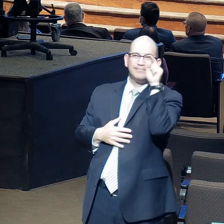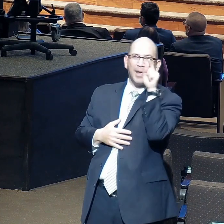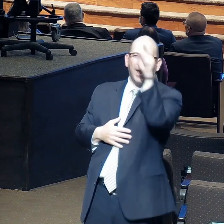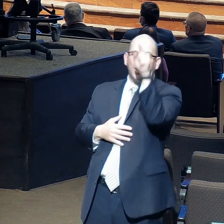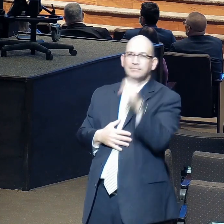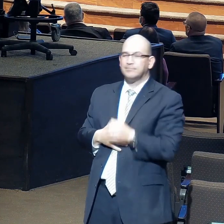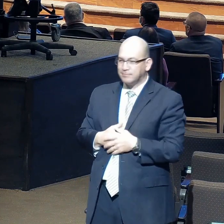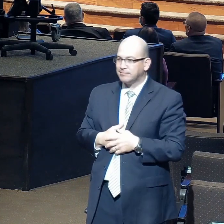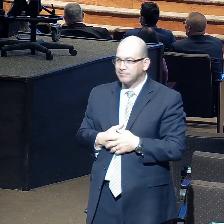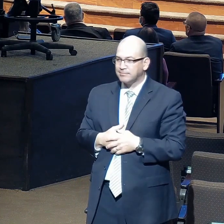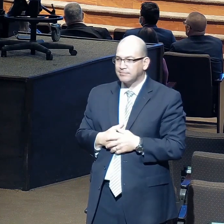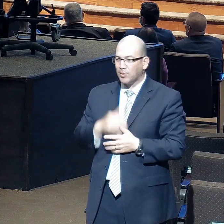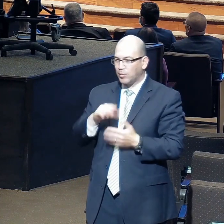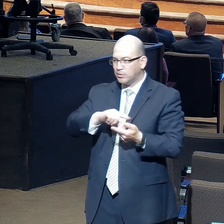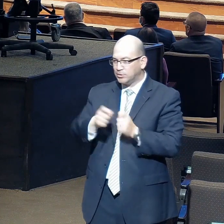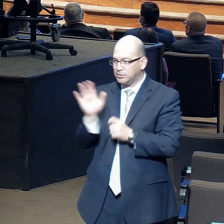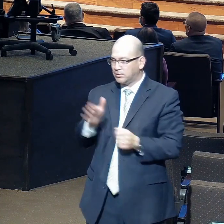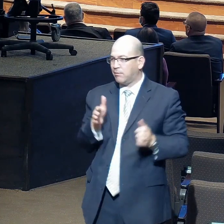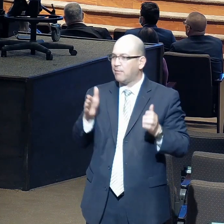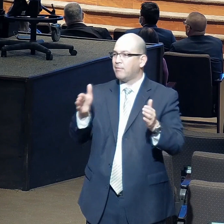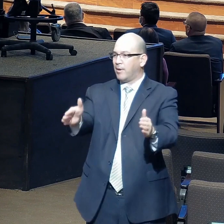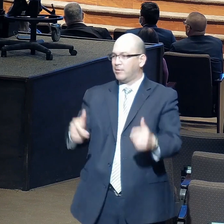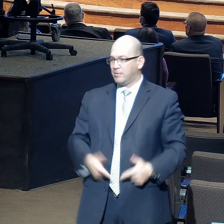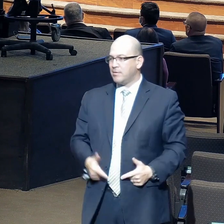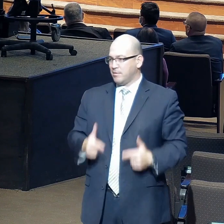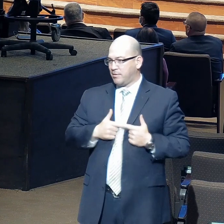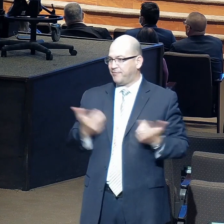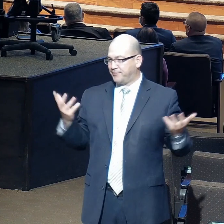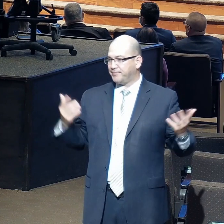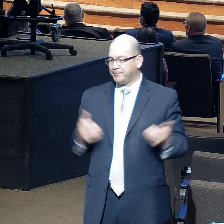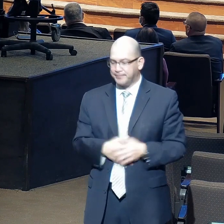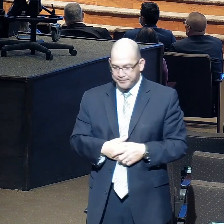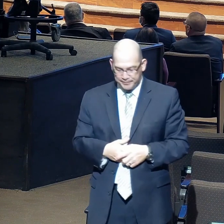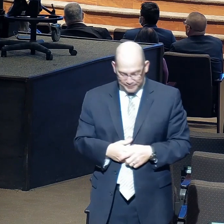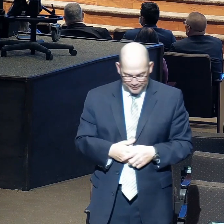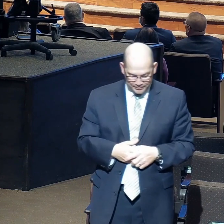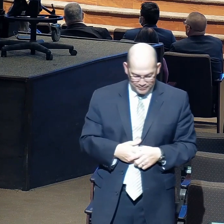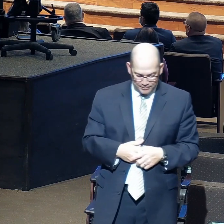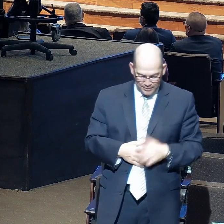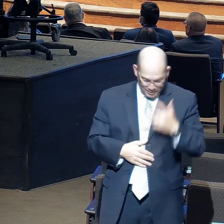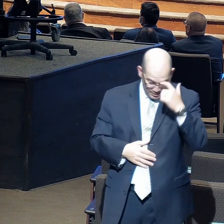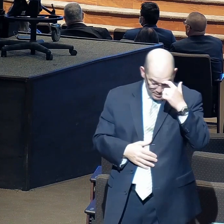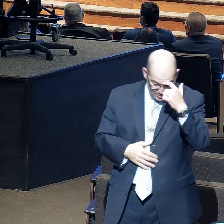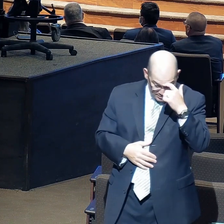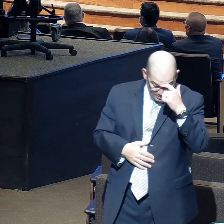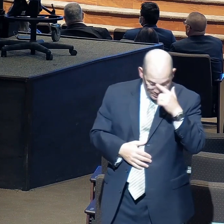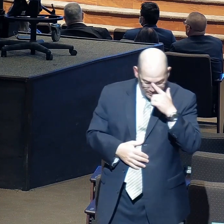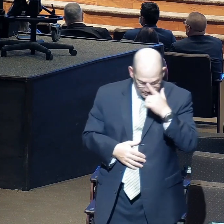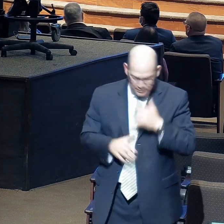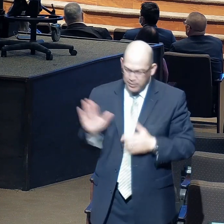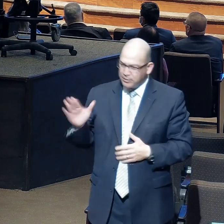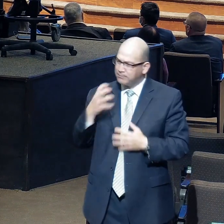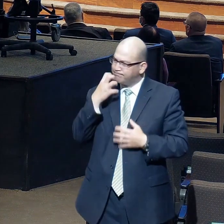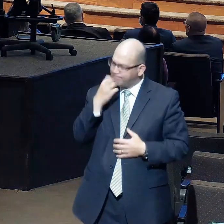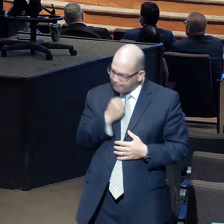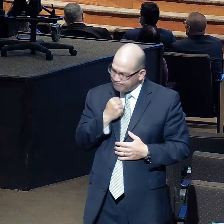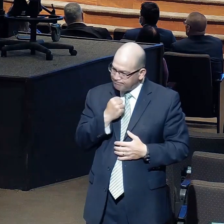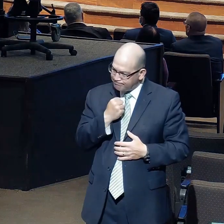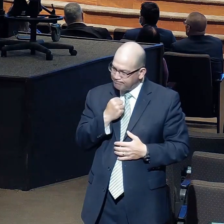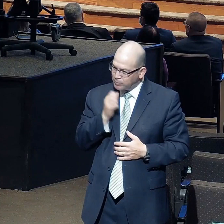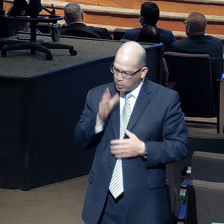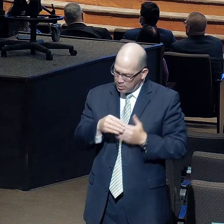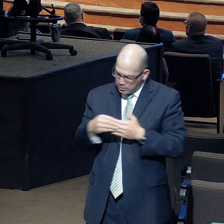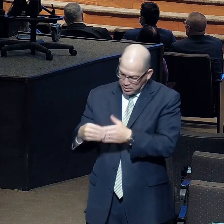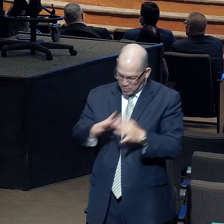your direction and eventually your destination. What you place your affections on, your heart is going to go to. If you get